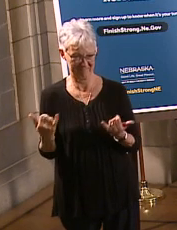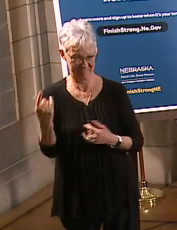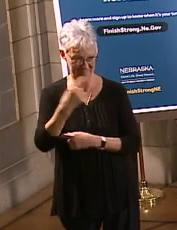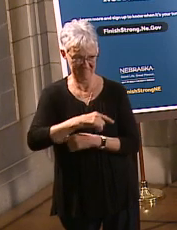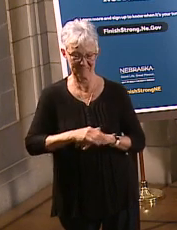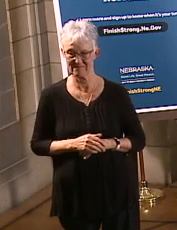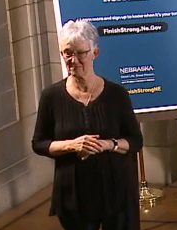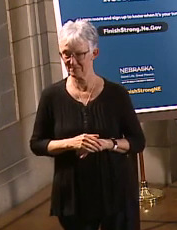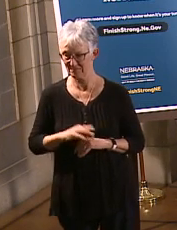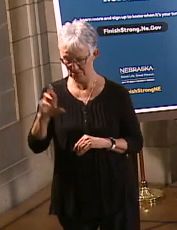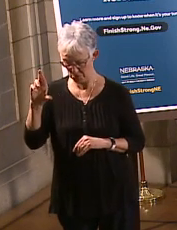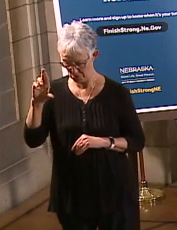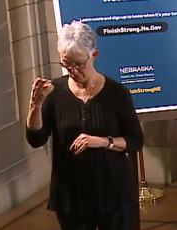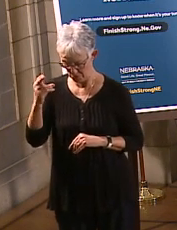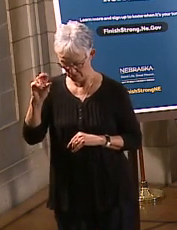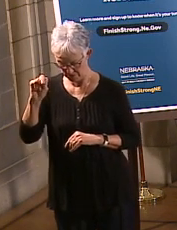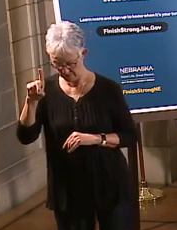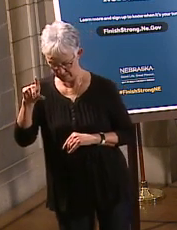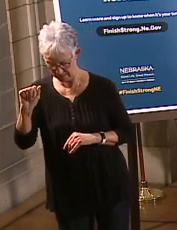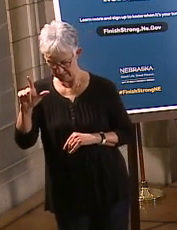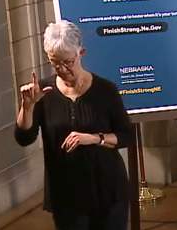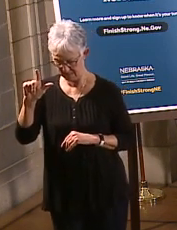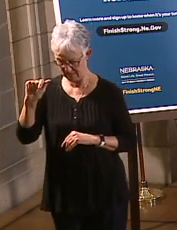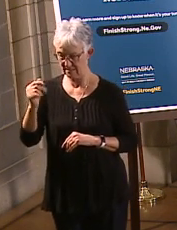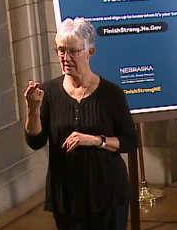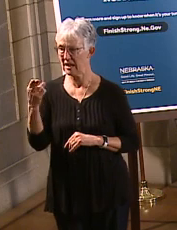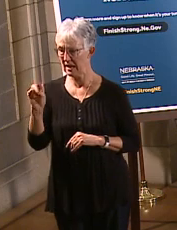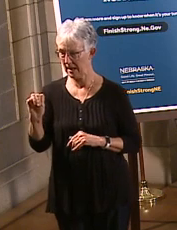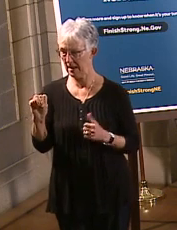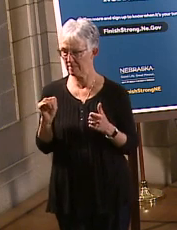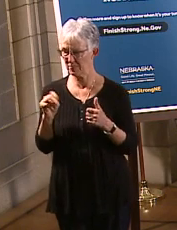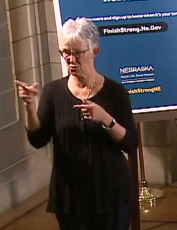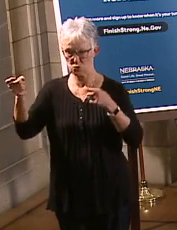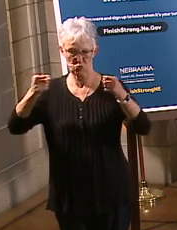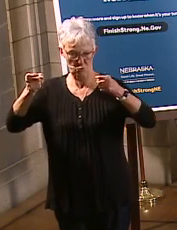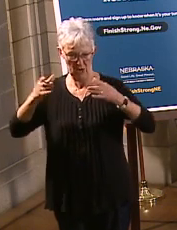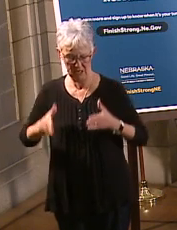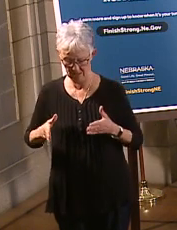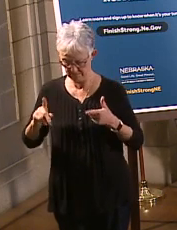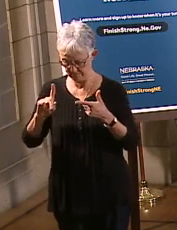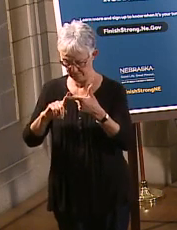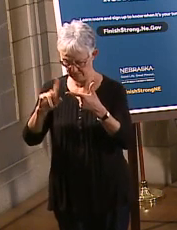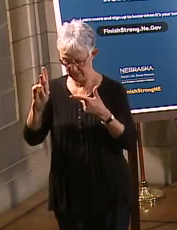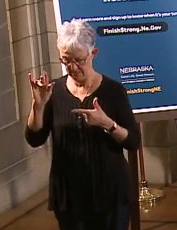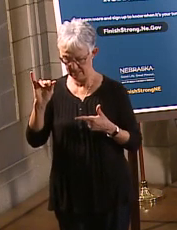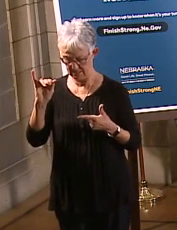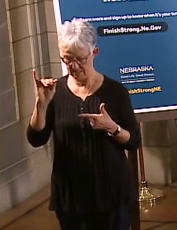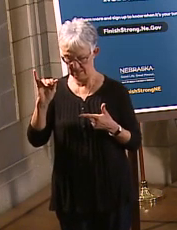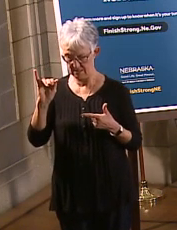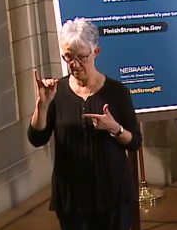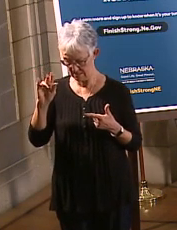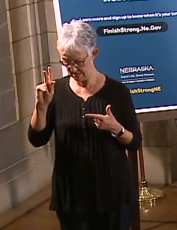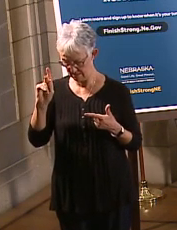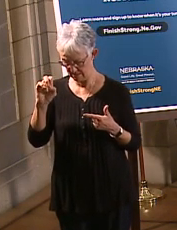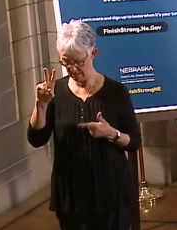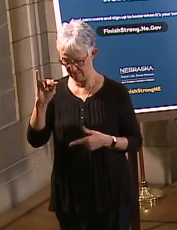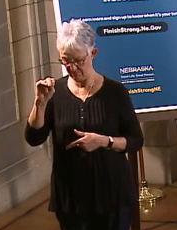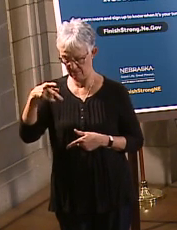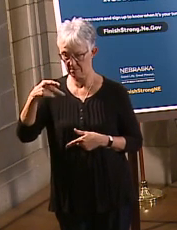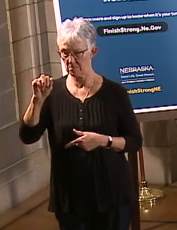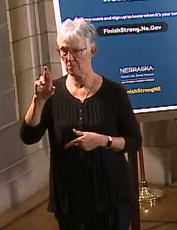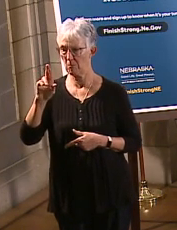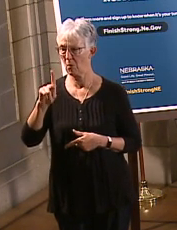we have Rhonda Lamb, who's our director for the Department of Motor Vehicles, but we have Kevin Park, who's a government affairs analyst with the Insurance